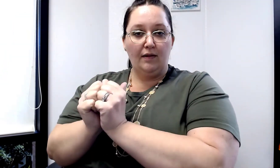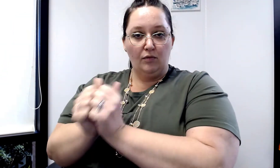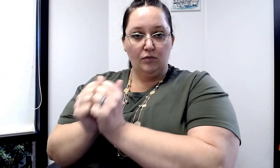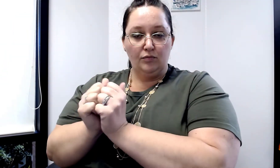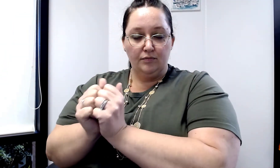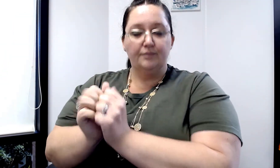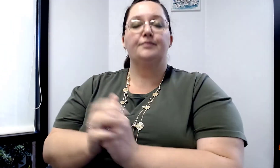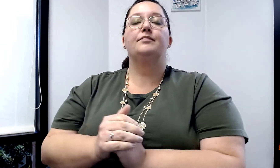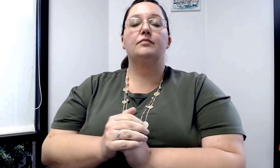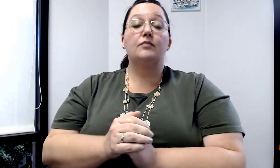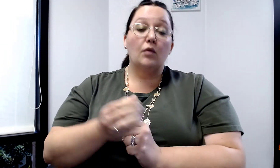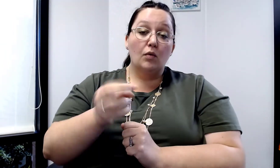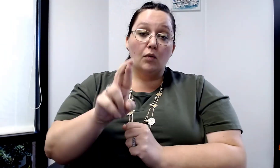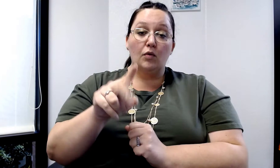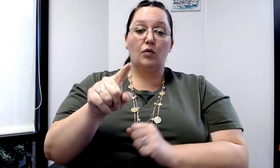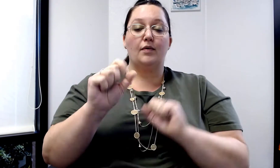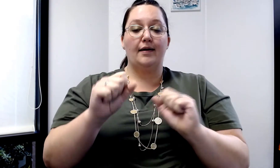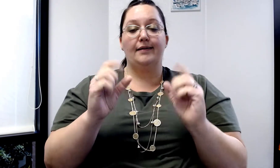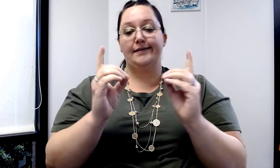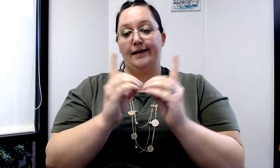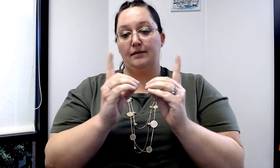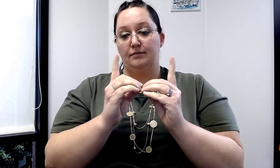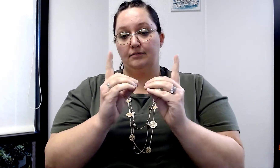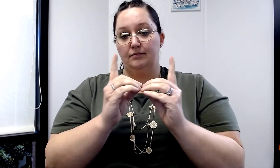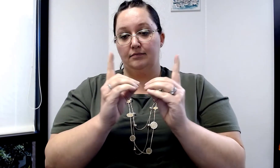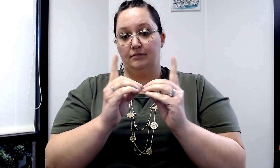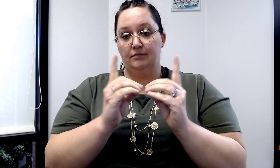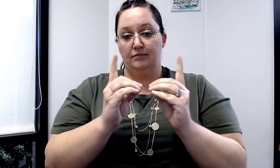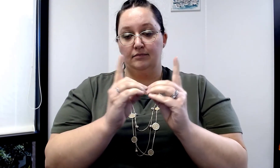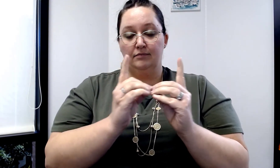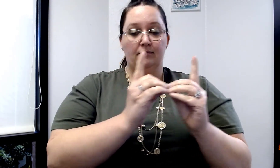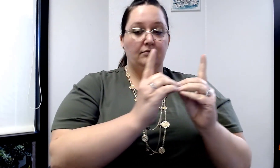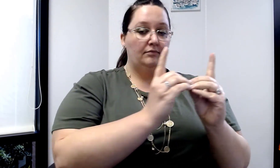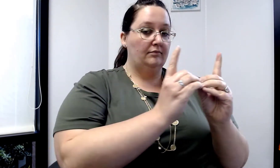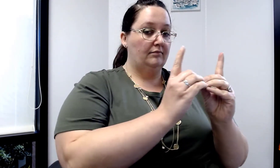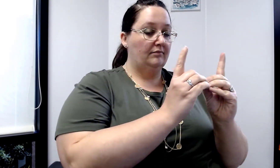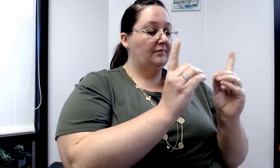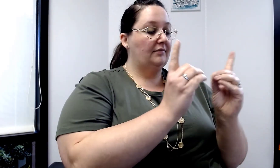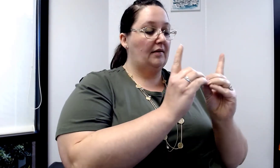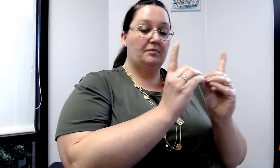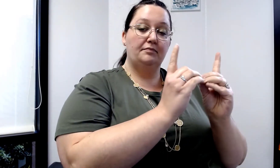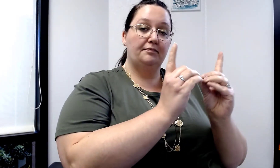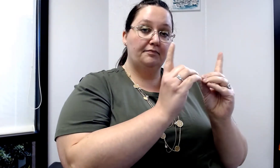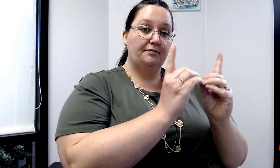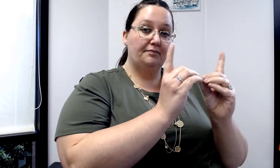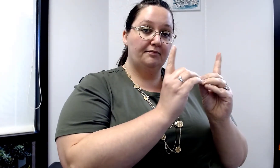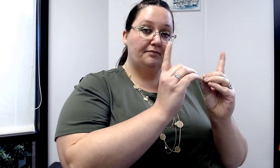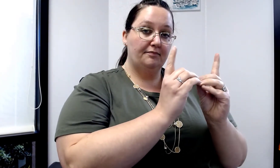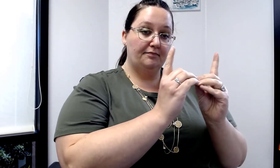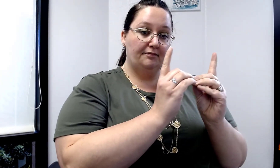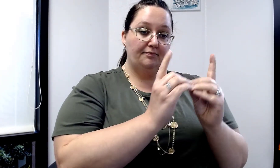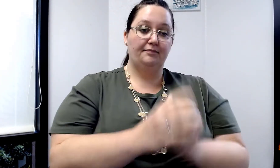Together, dating, going steady. You can use 2 Ds, date. This is more of the noun. I went on a